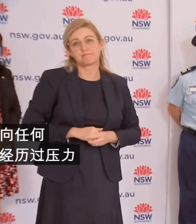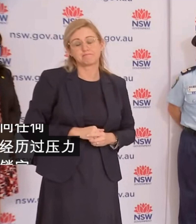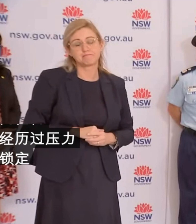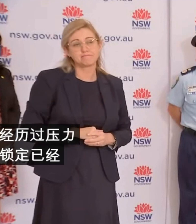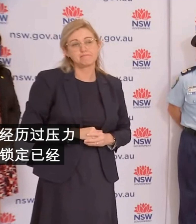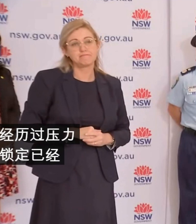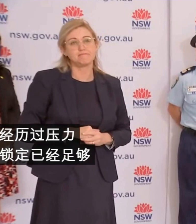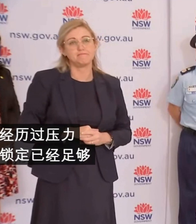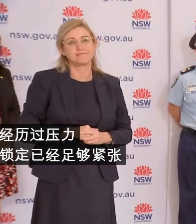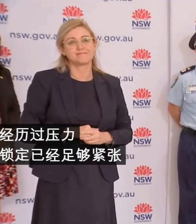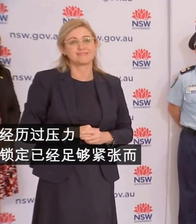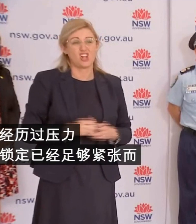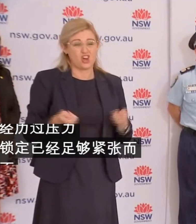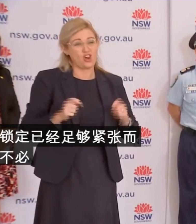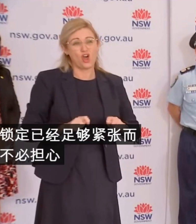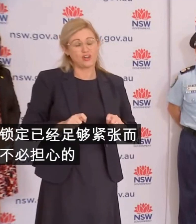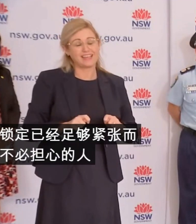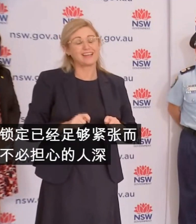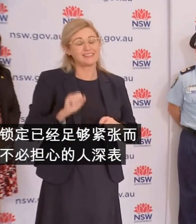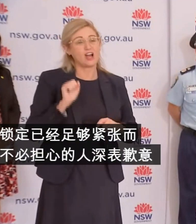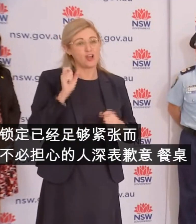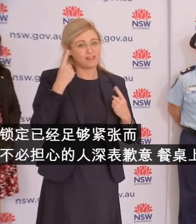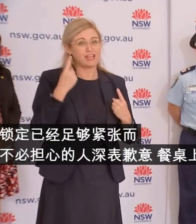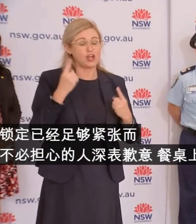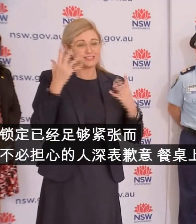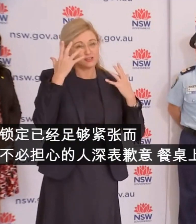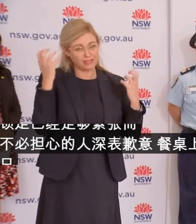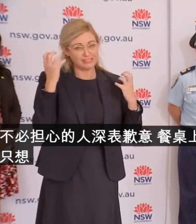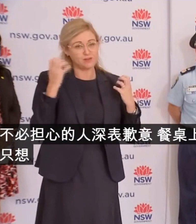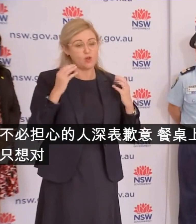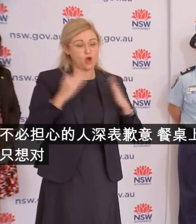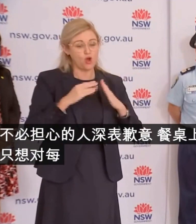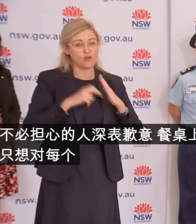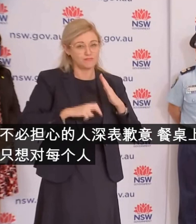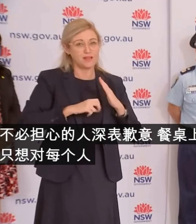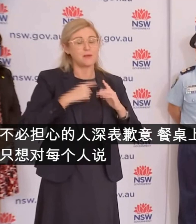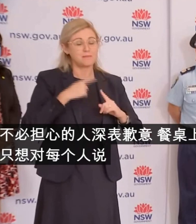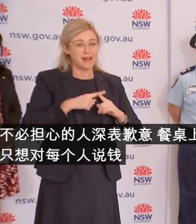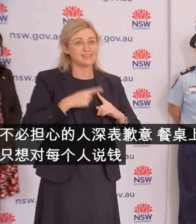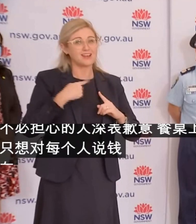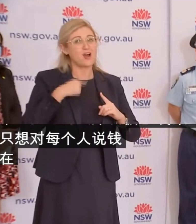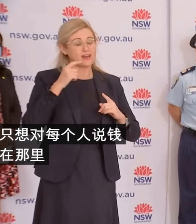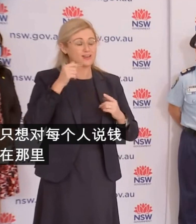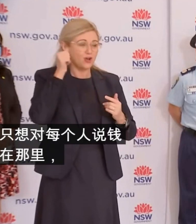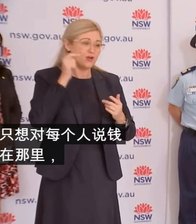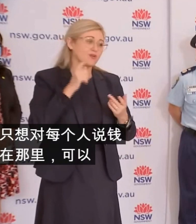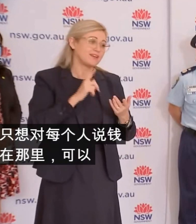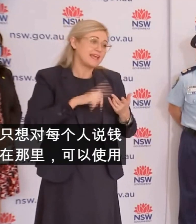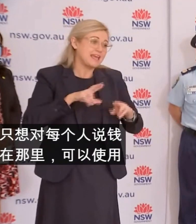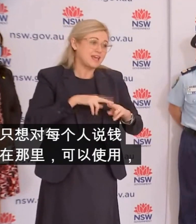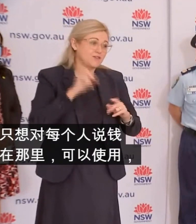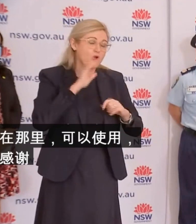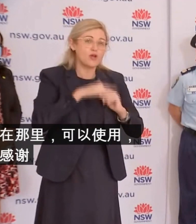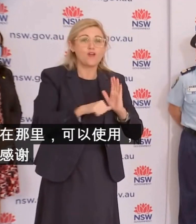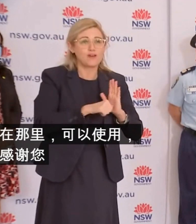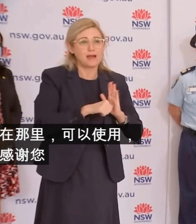stress. Lockdown is stressful enough without worrying about food on the table, and I just want to say to everybody, the money is there, it's available,